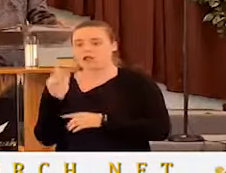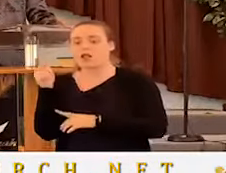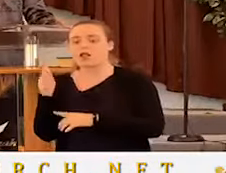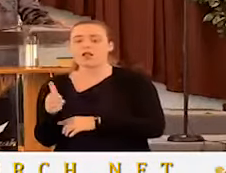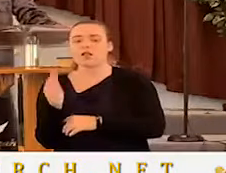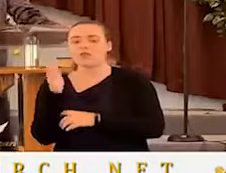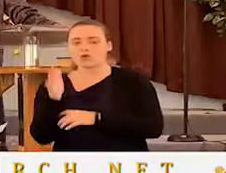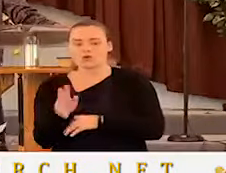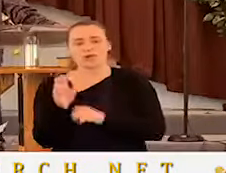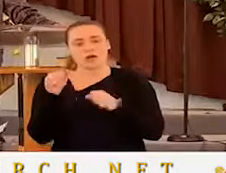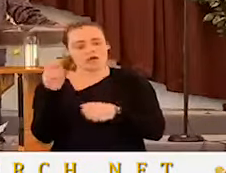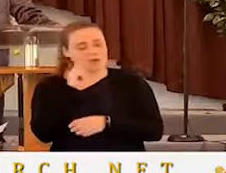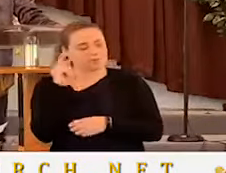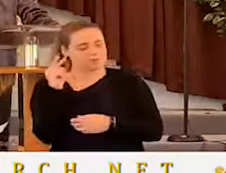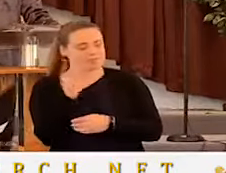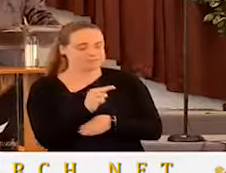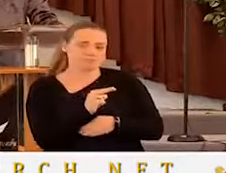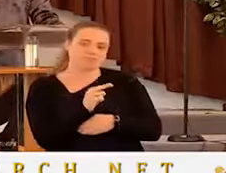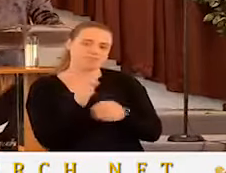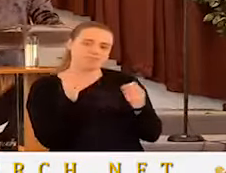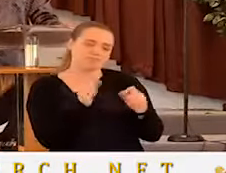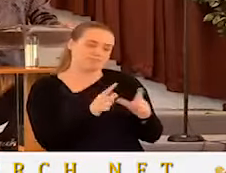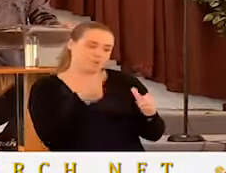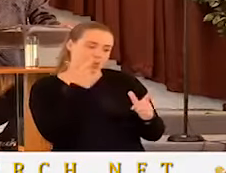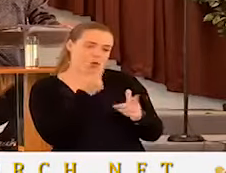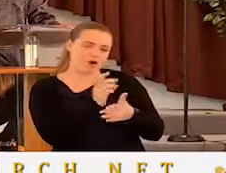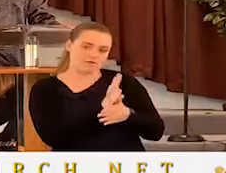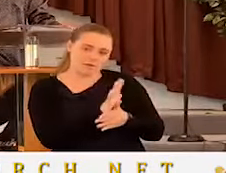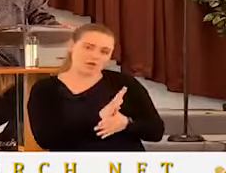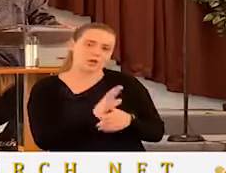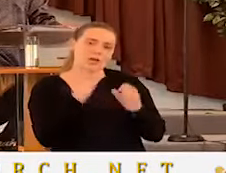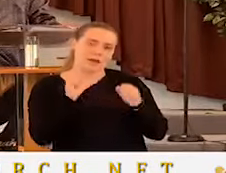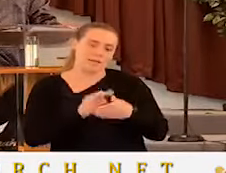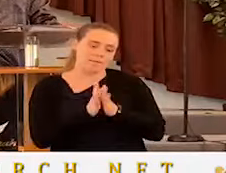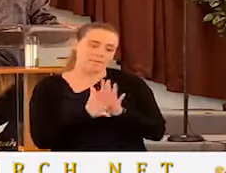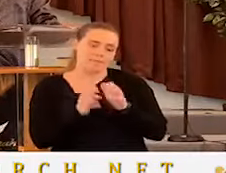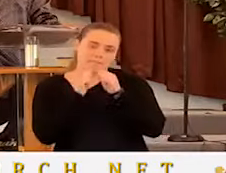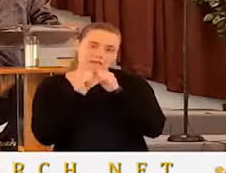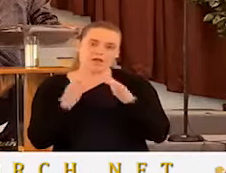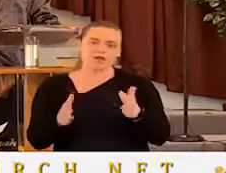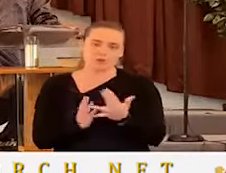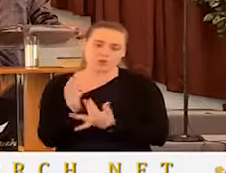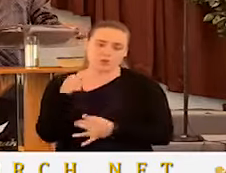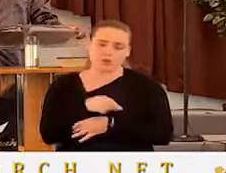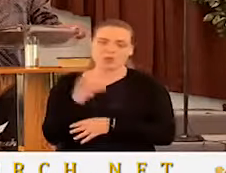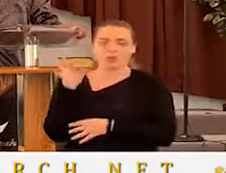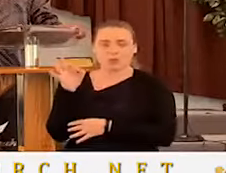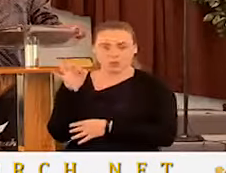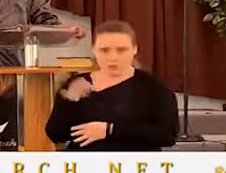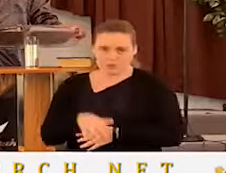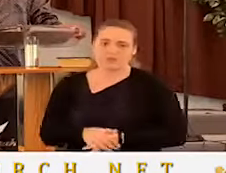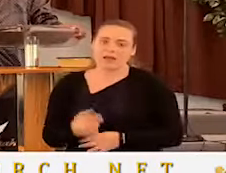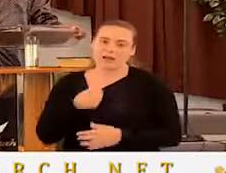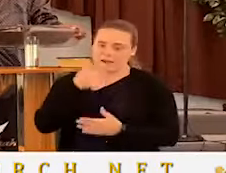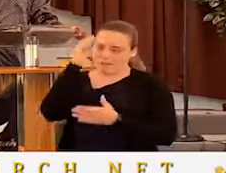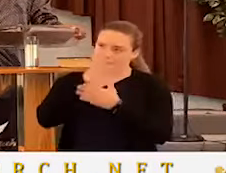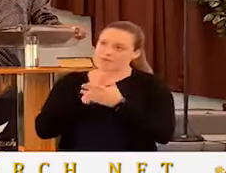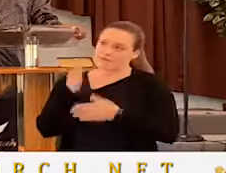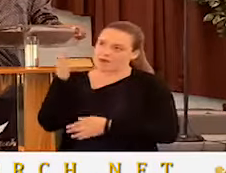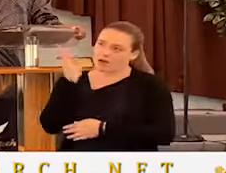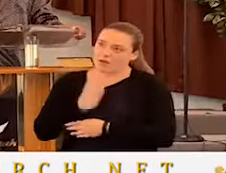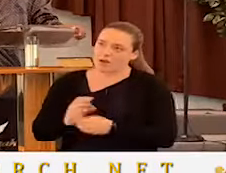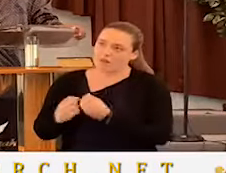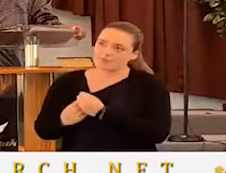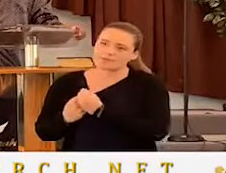you'll be blessed by the presence and by the power of God. I think the word of God is what we need, and it's going to get us through these trying and difficult